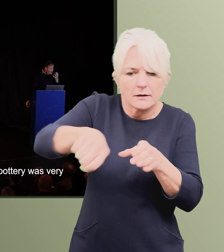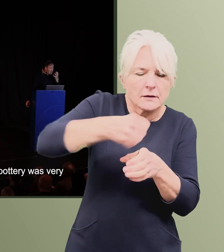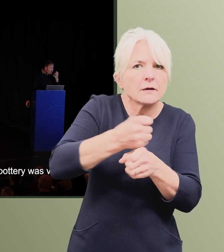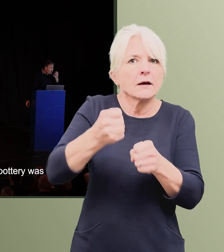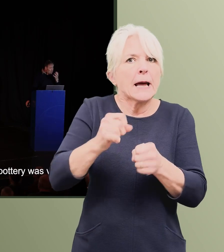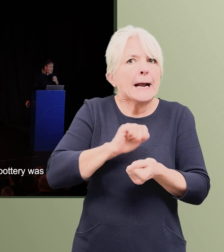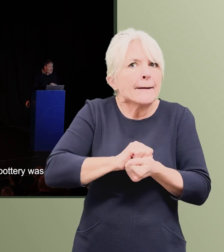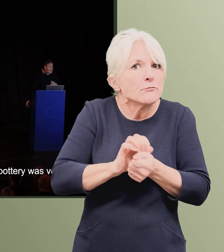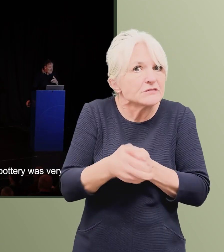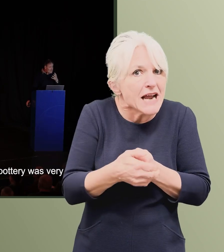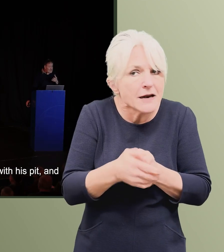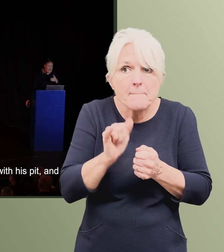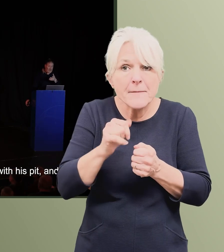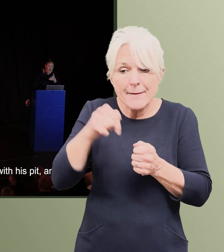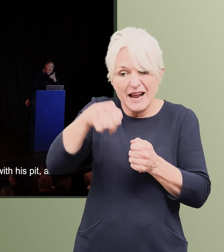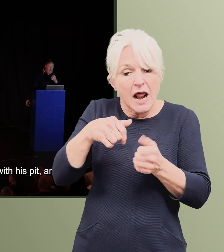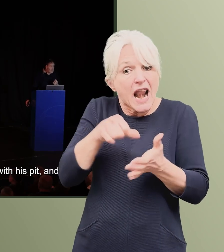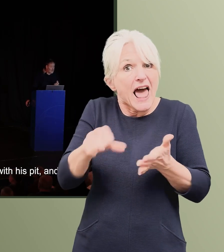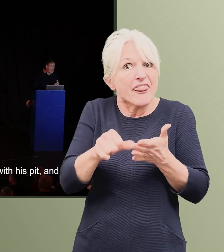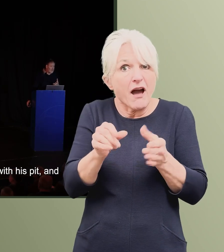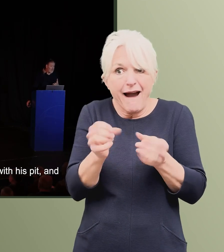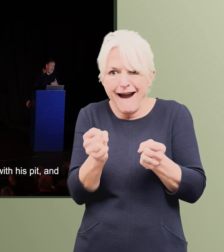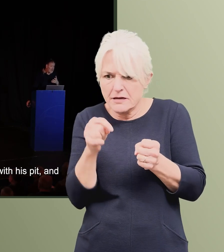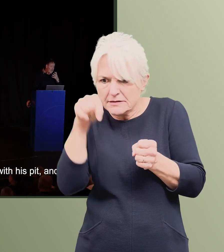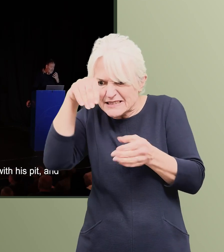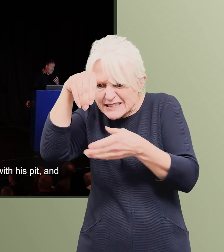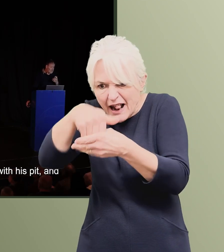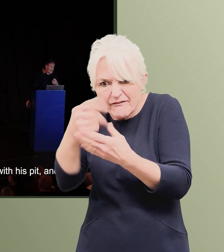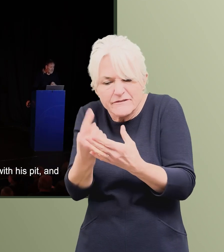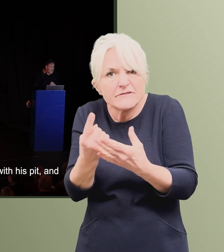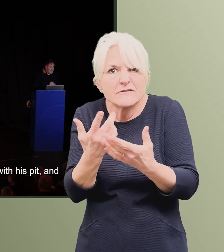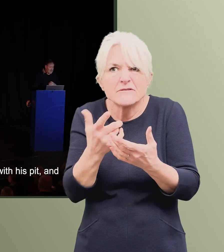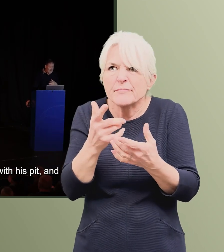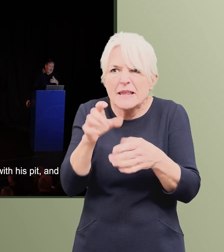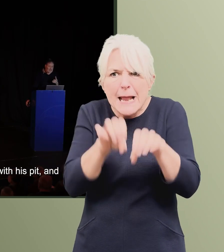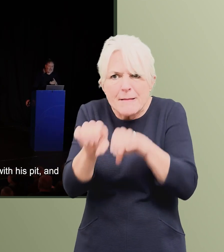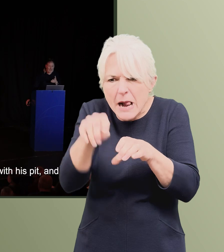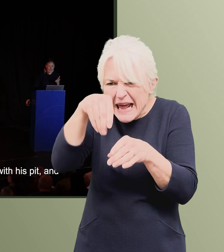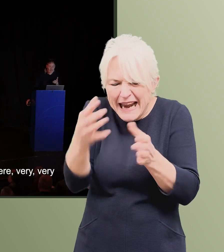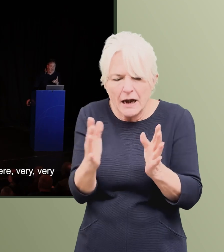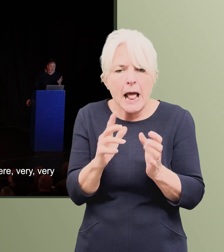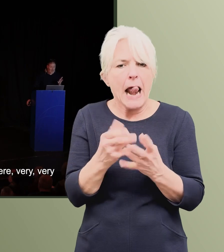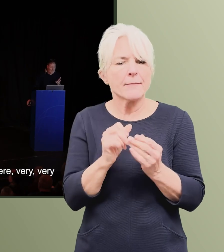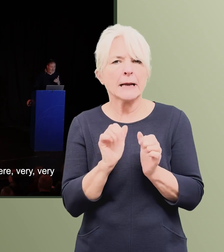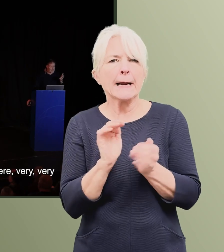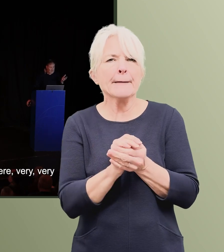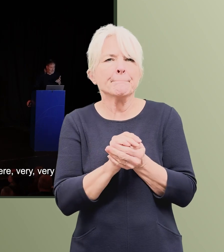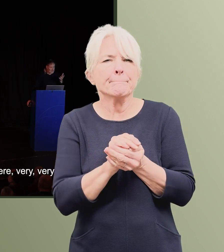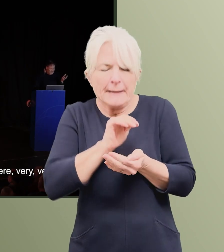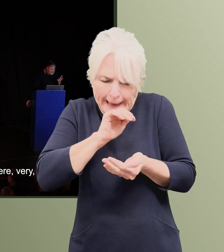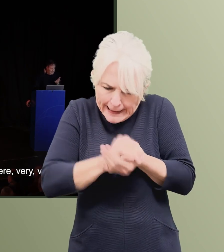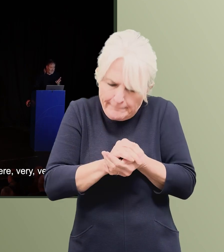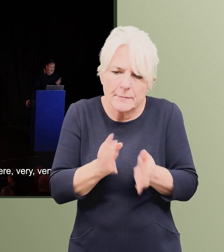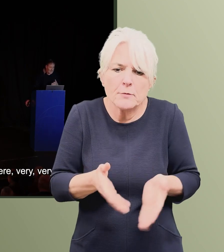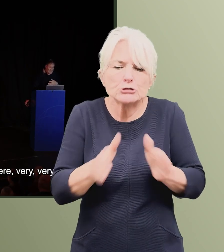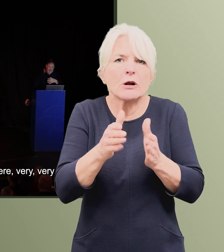very much in a clump, very similar to the photograph that Luke showed earlier on with his pit. And again, I was just thinking when he was talking about the